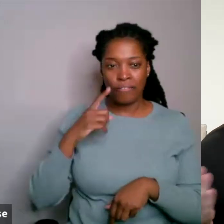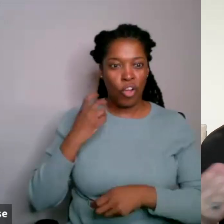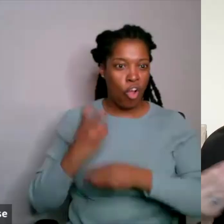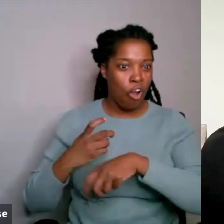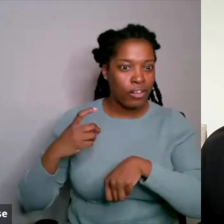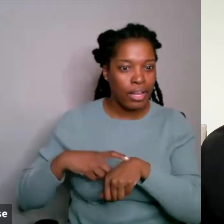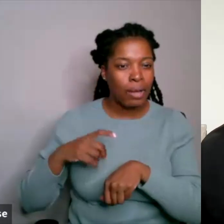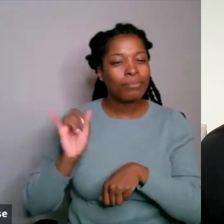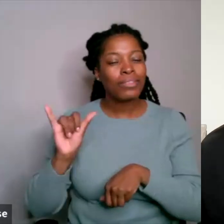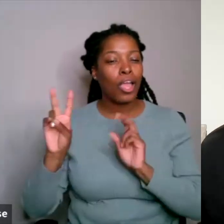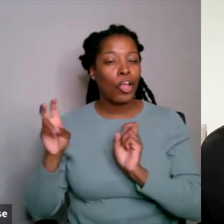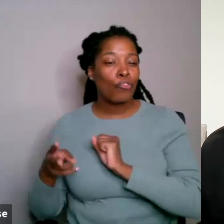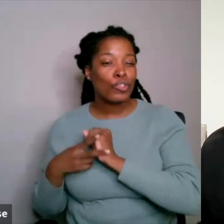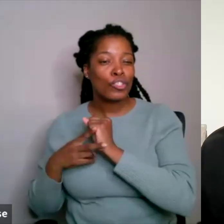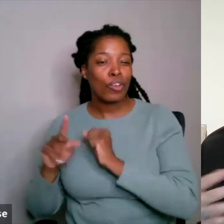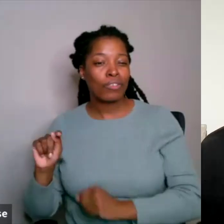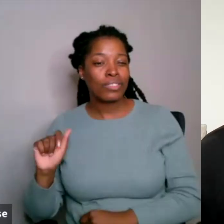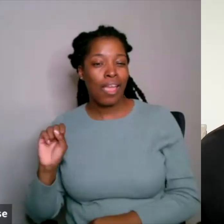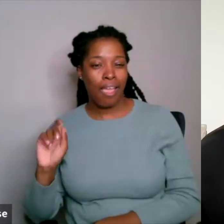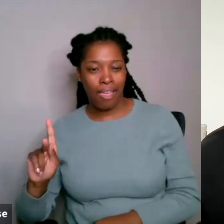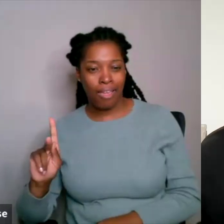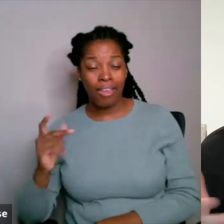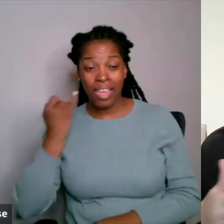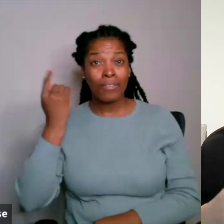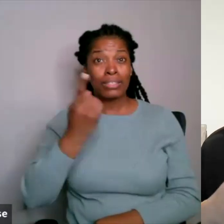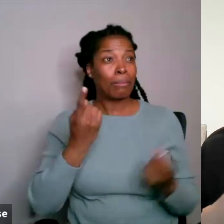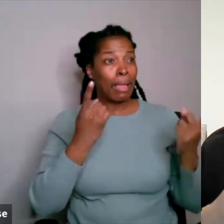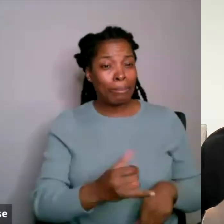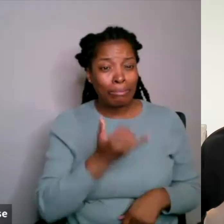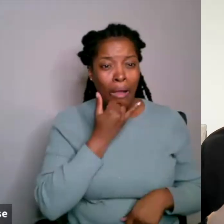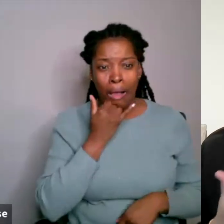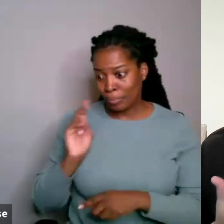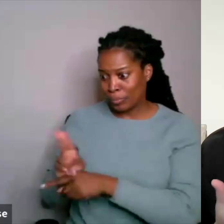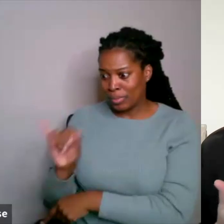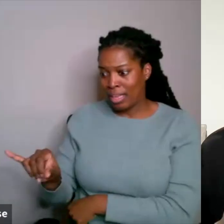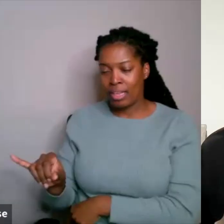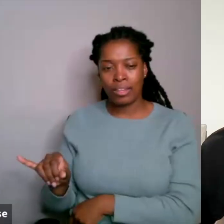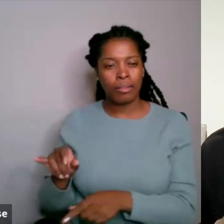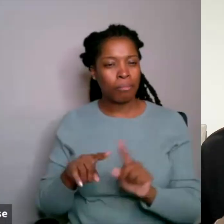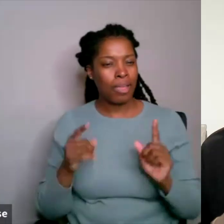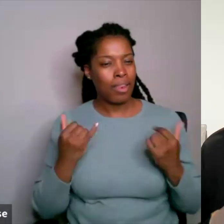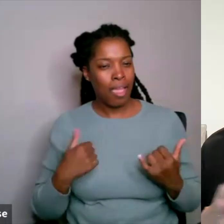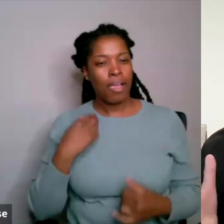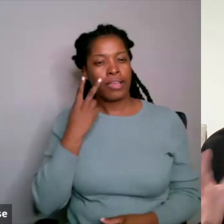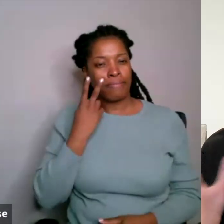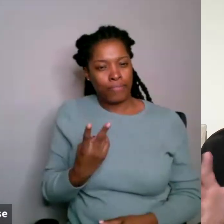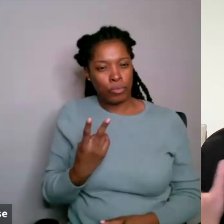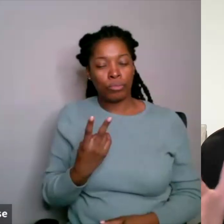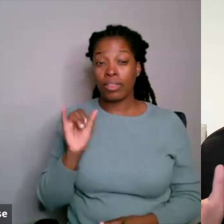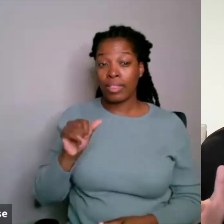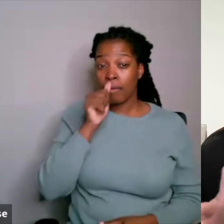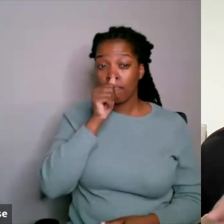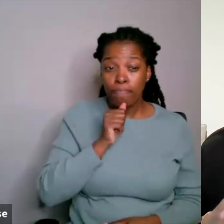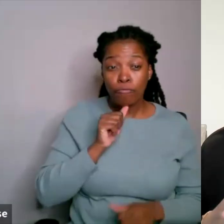you will, that you tap into when things are going wrong. But I've come to view resilience not just as an